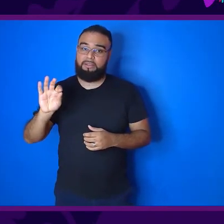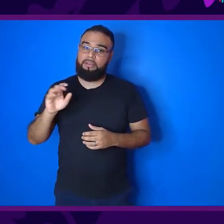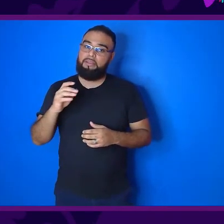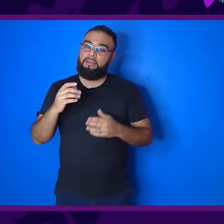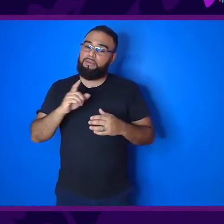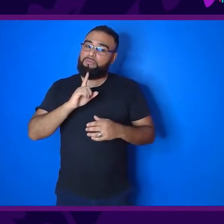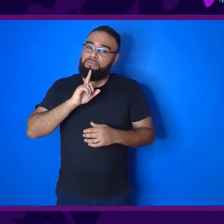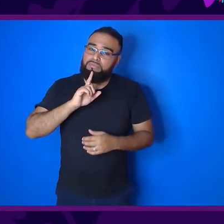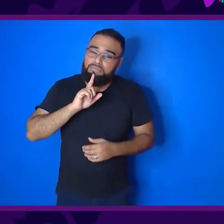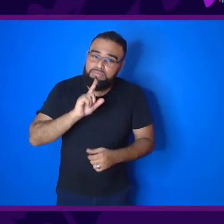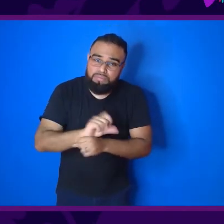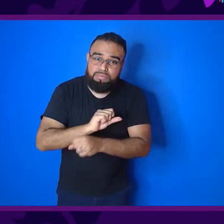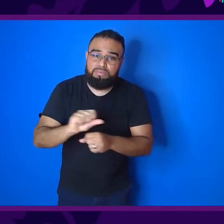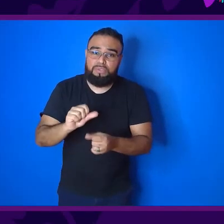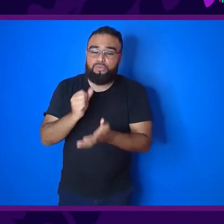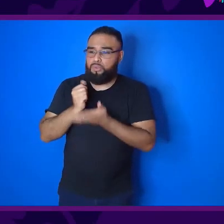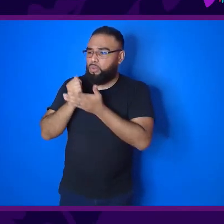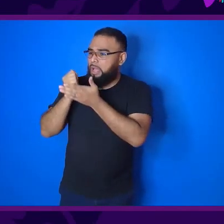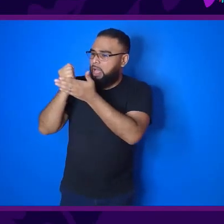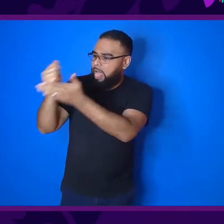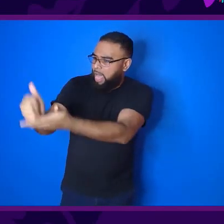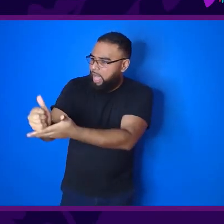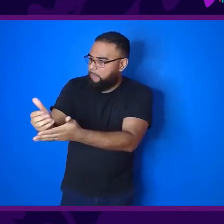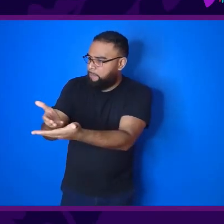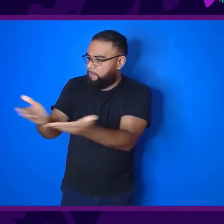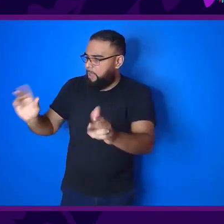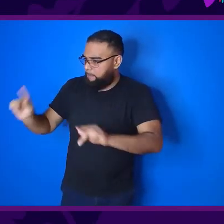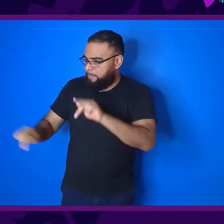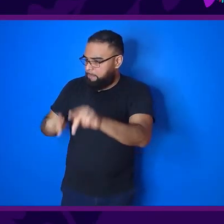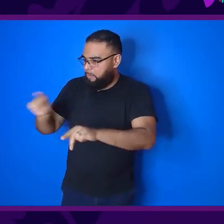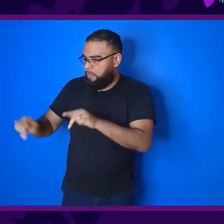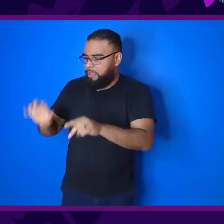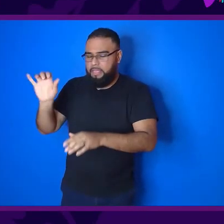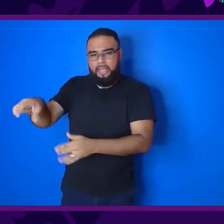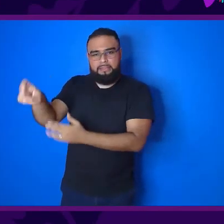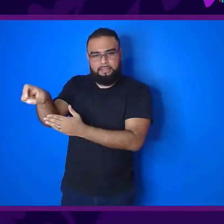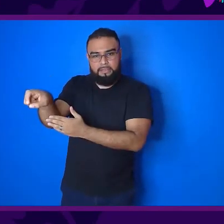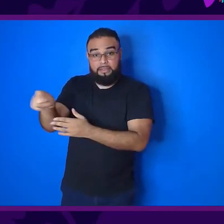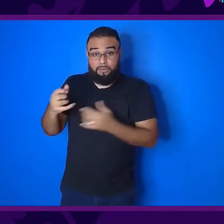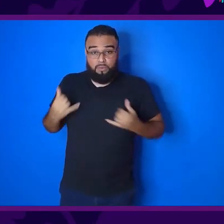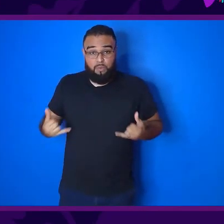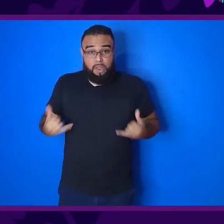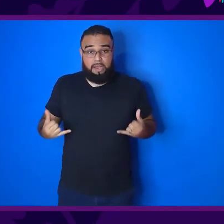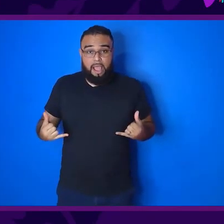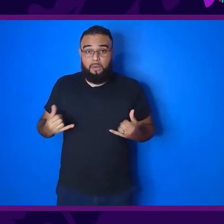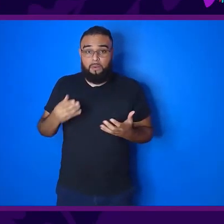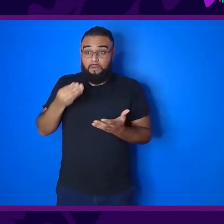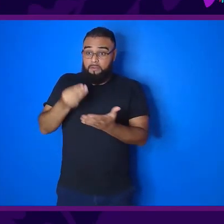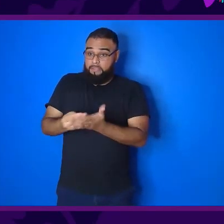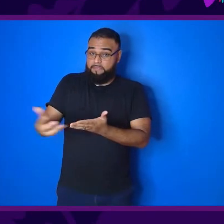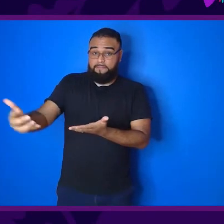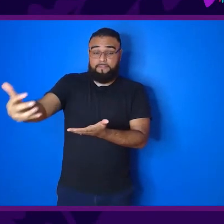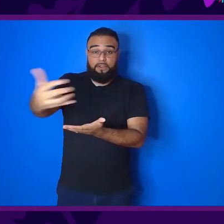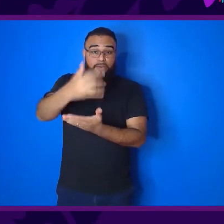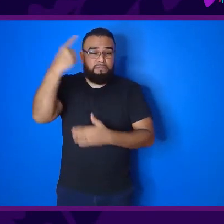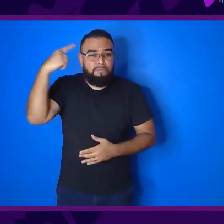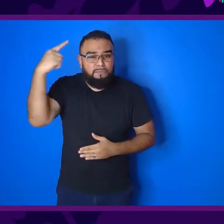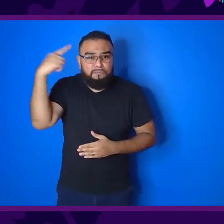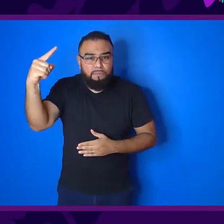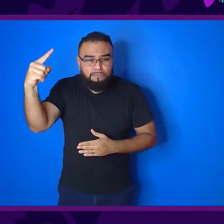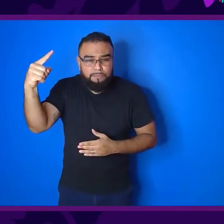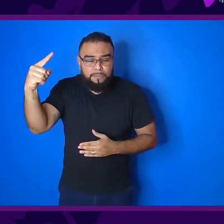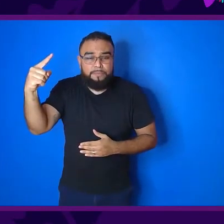people where the need is. Like right now, this fundraiser is to help the people there deal with the